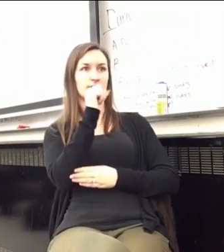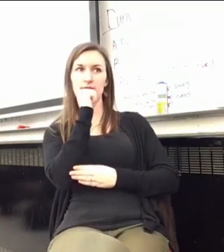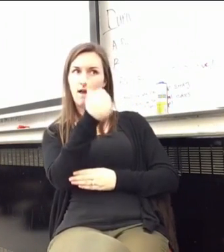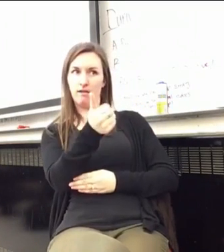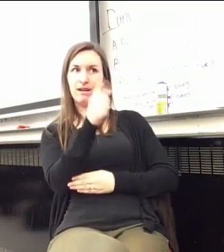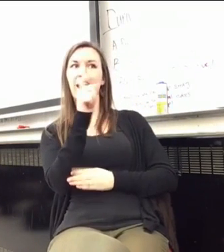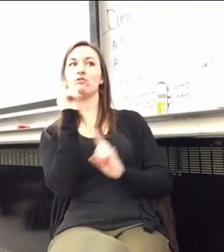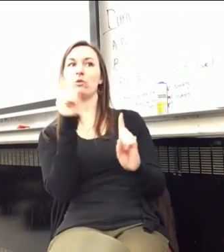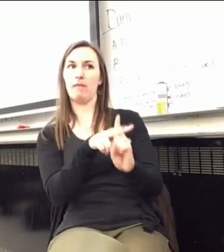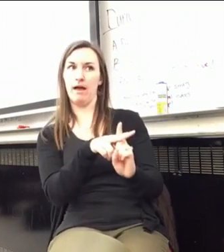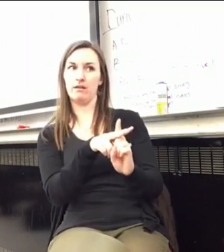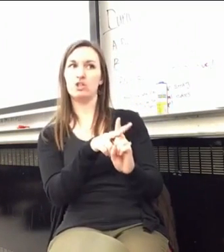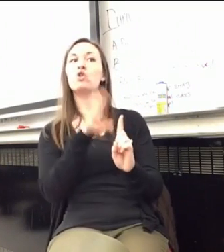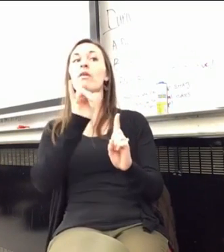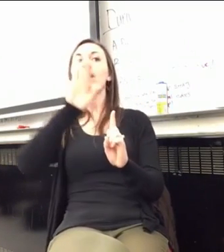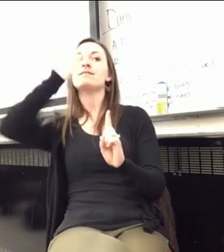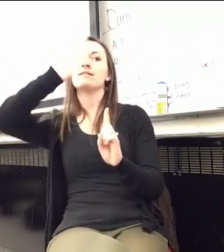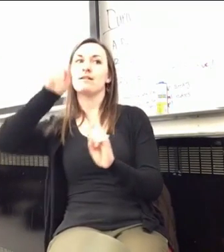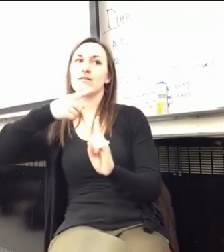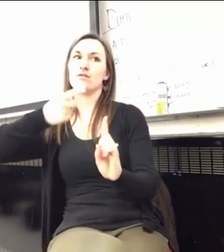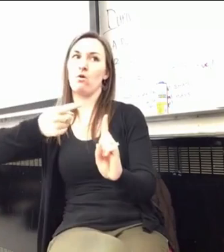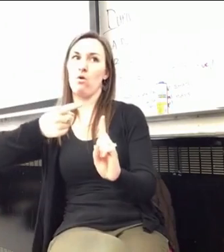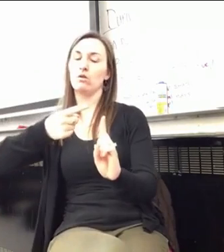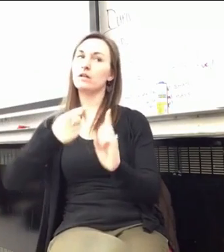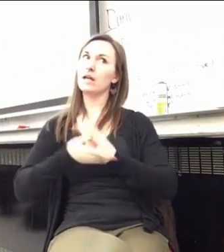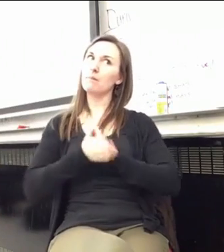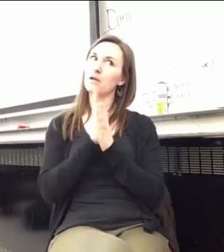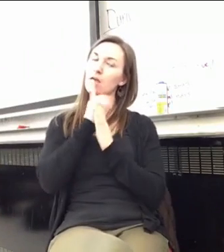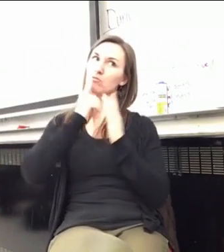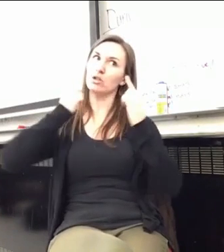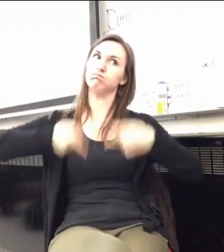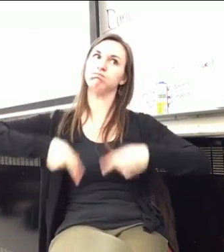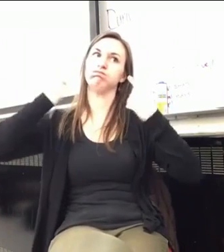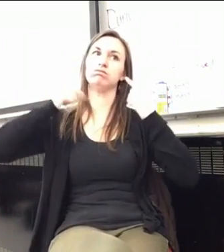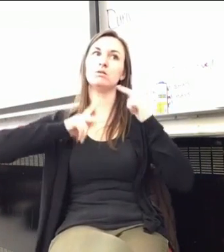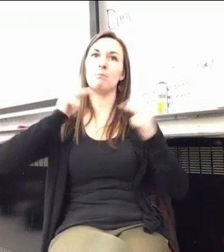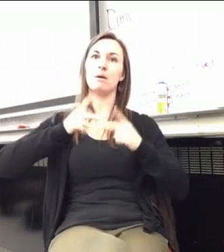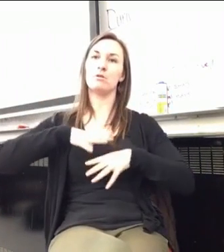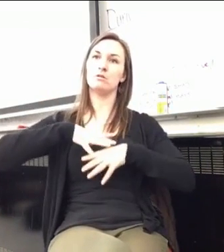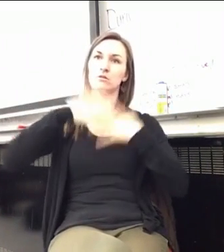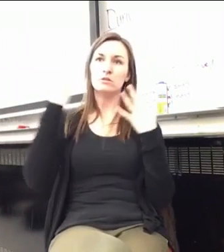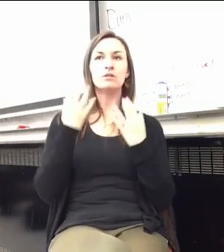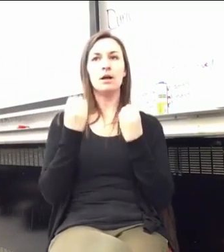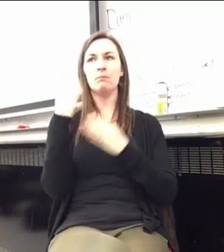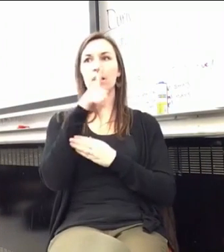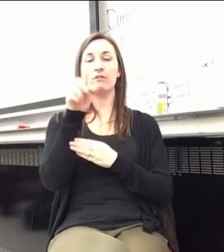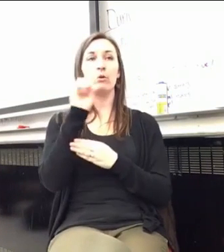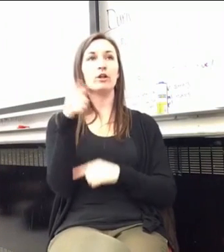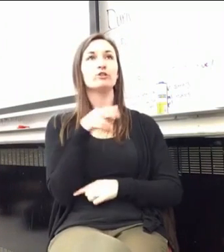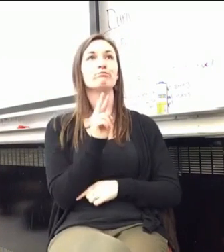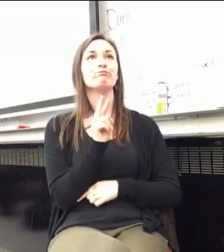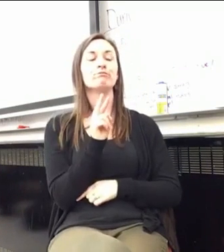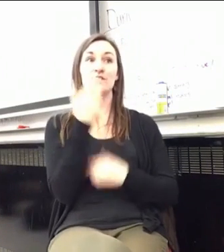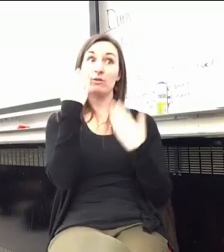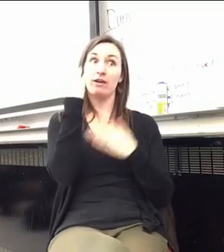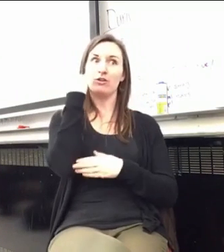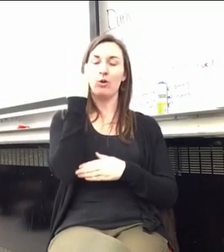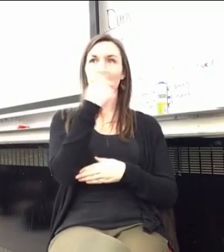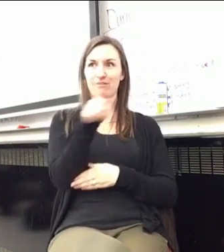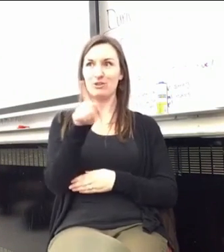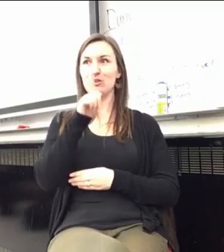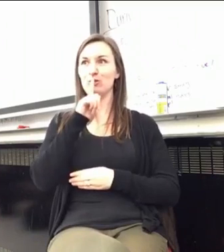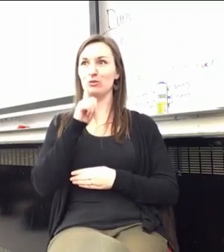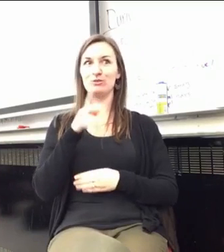this one thing I will tell you, because this got really heated, although most of you are just staring at me, so I don't know if you're as heated about it as other